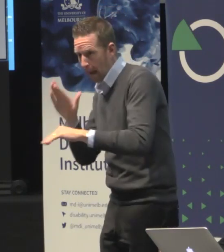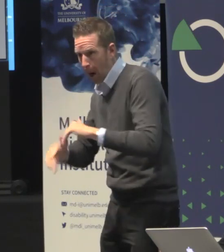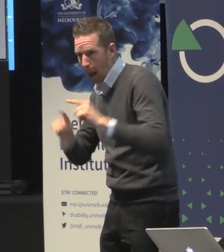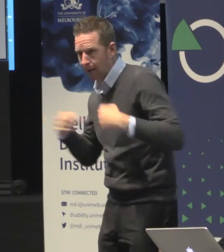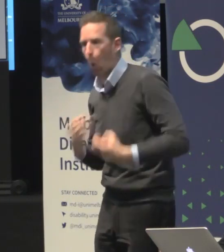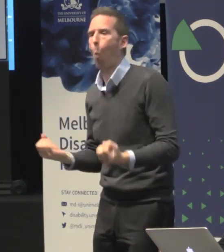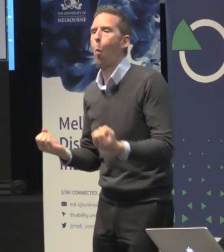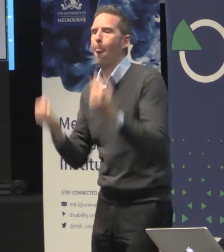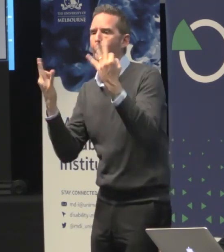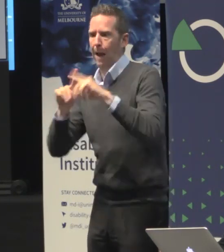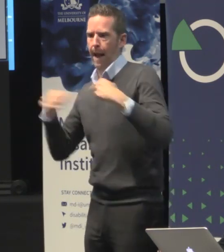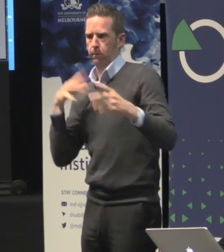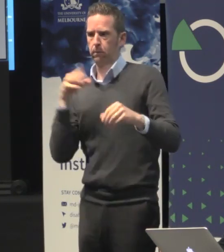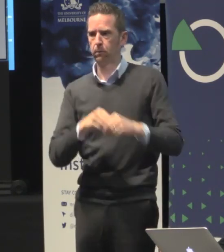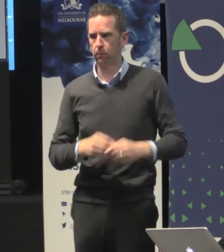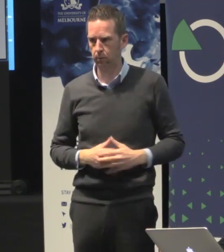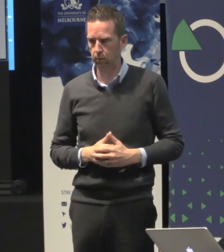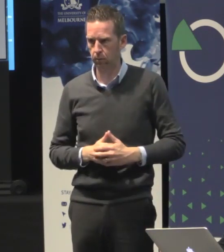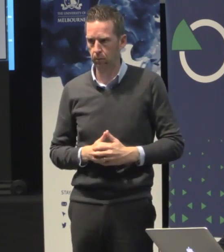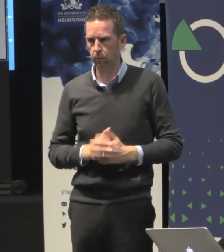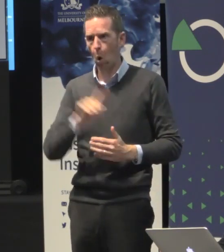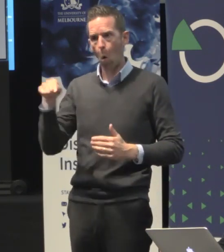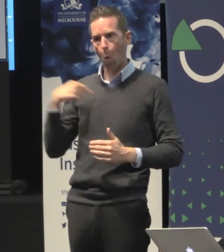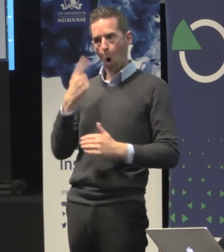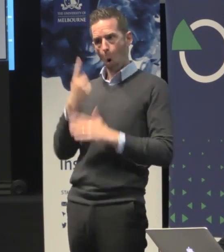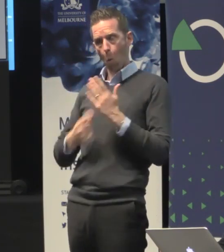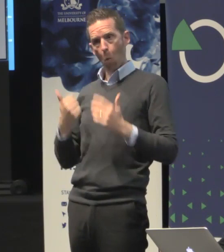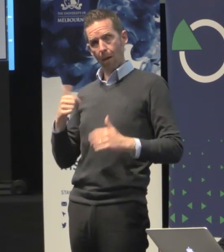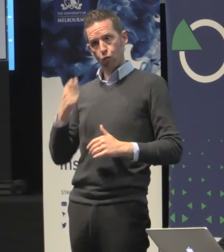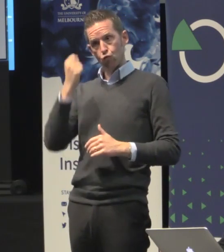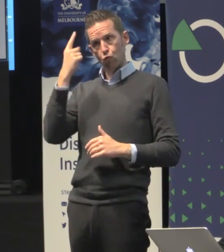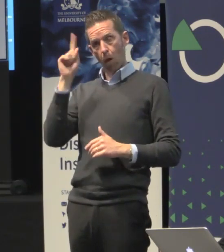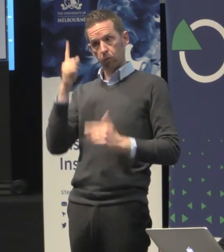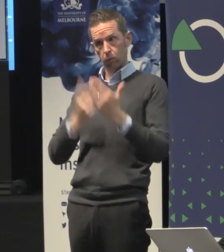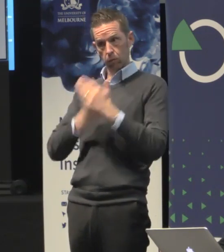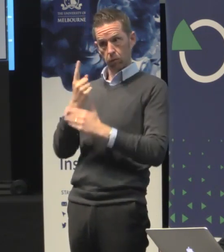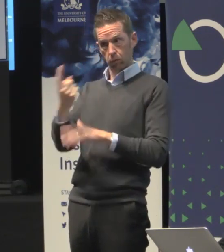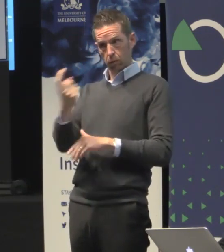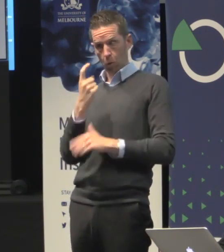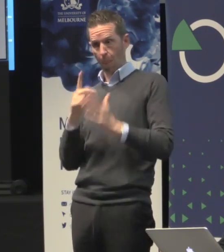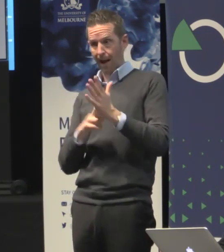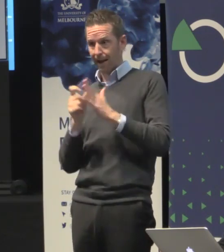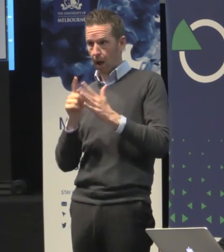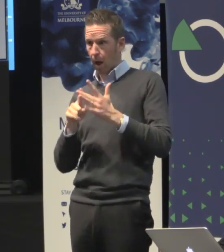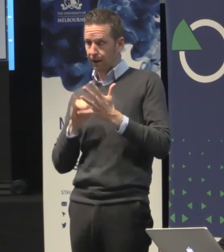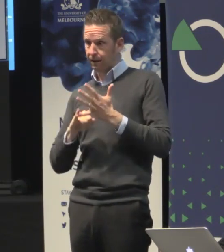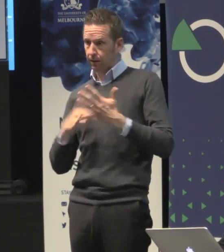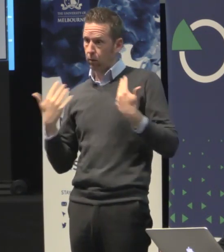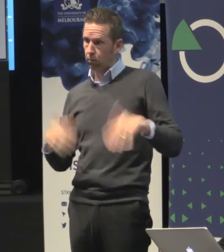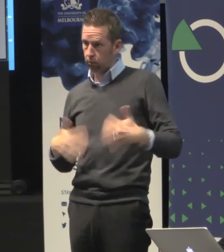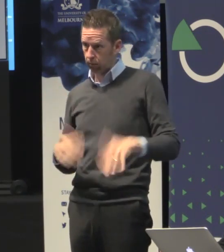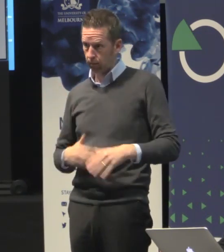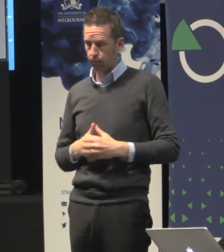us. We will only realize the promise of the NDIS if we stay